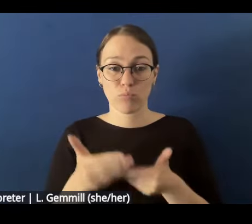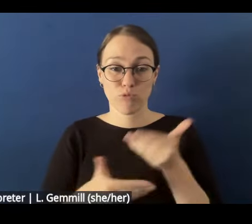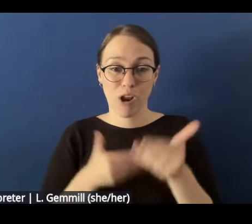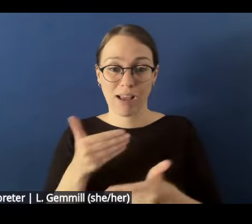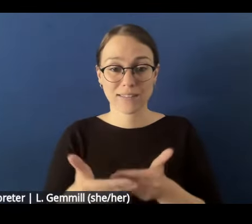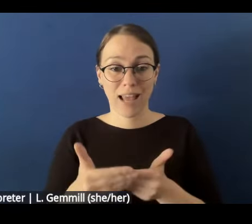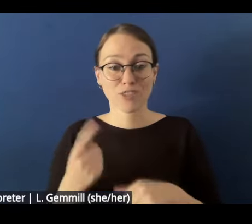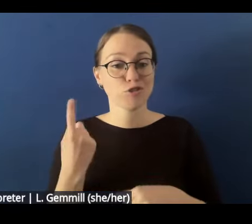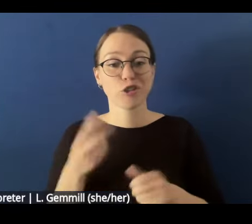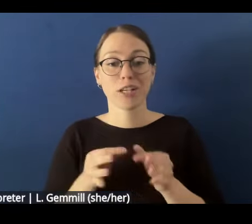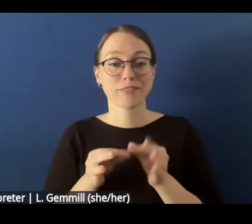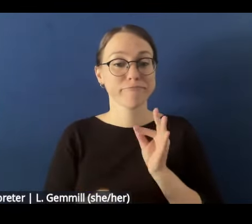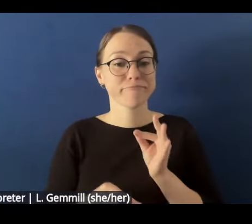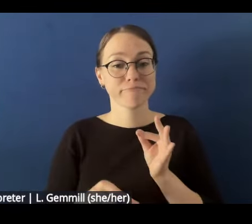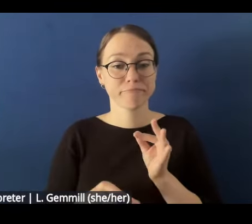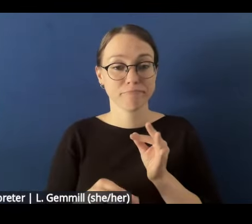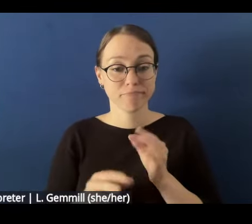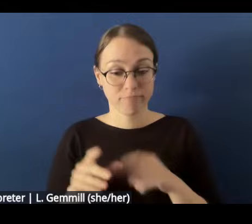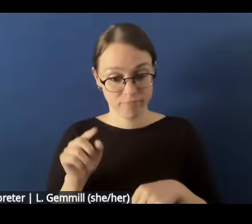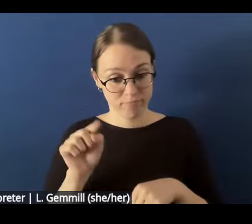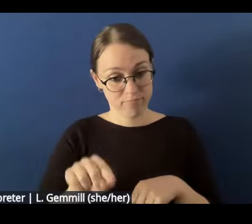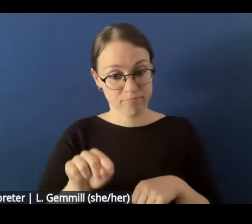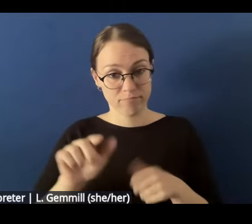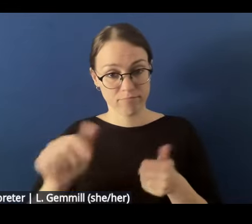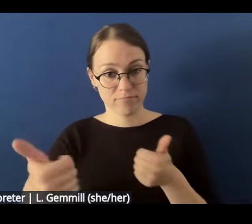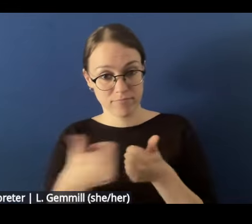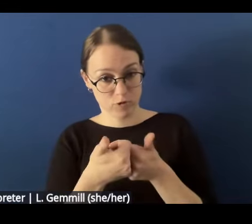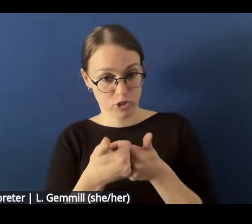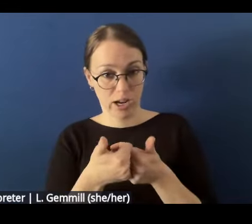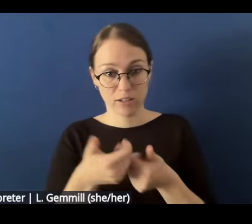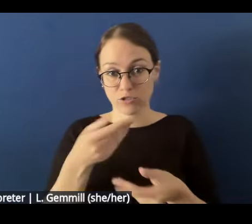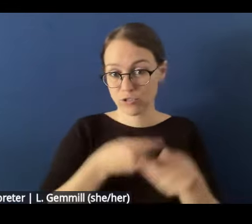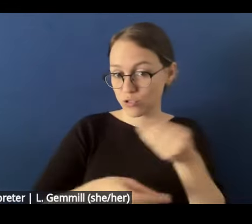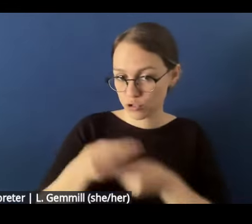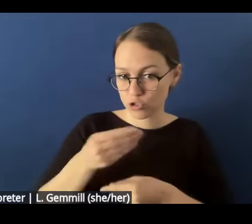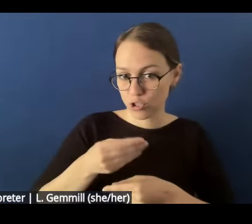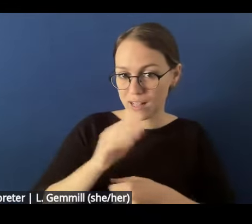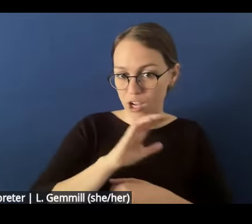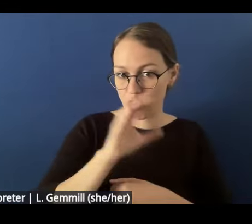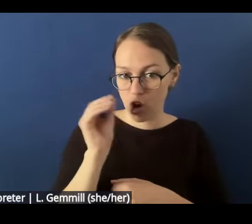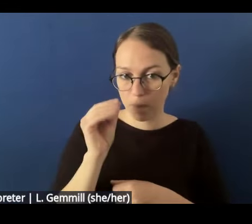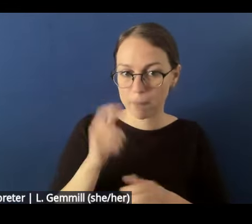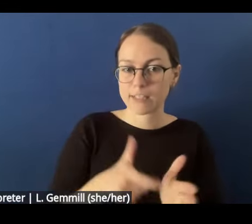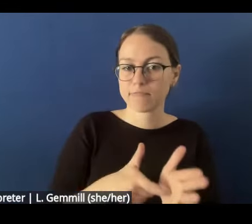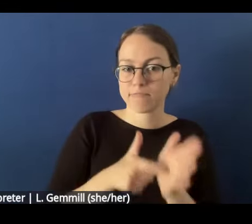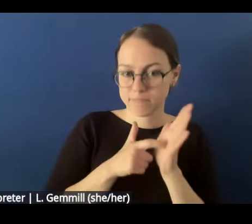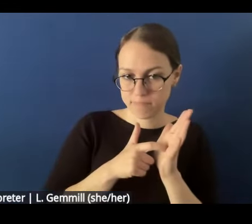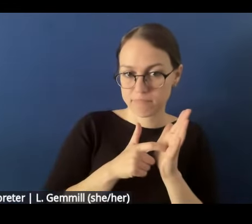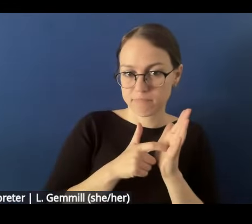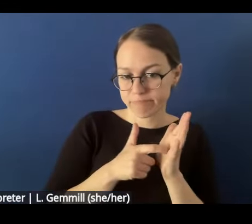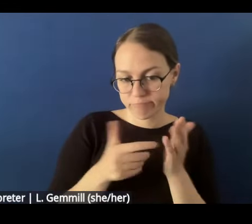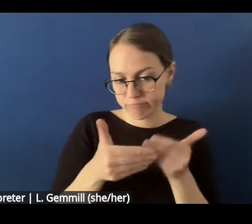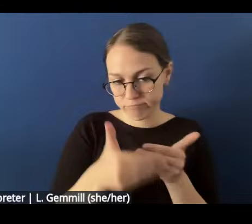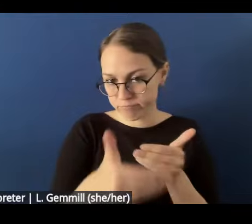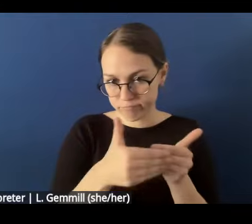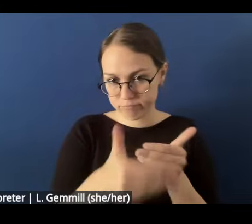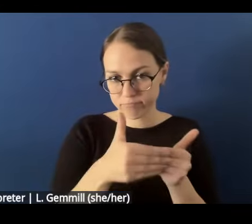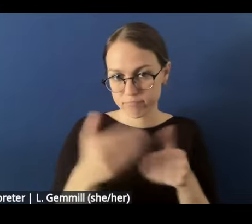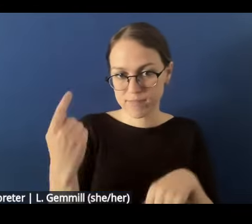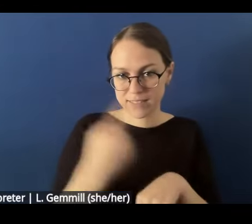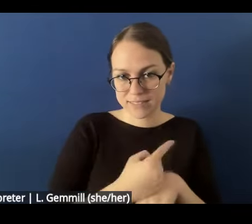okay, if it's challenged, the circulator company is required in so many days to provide